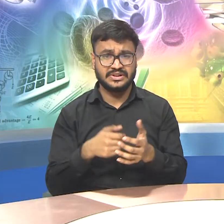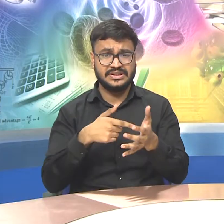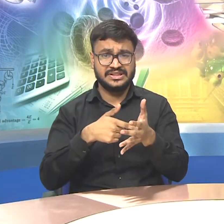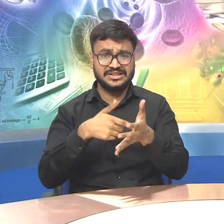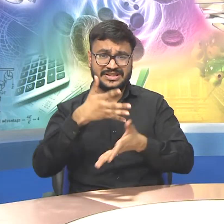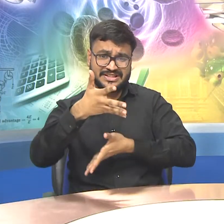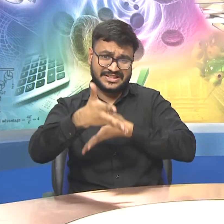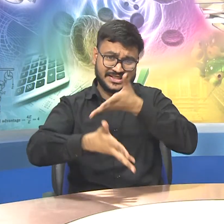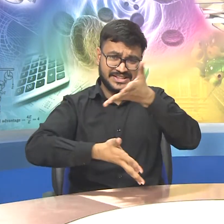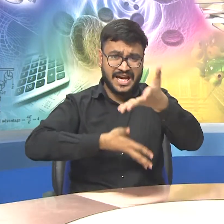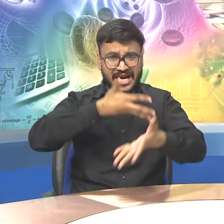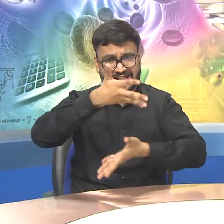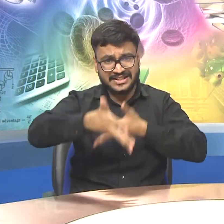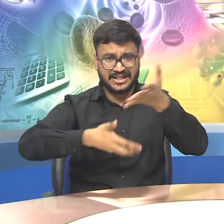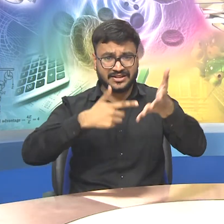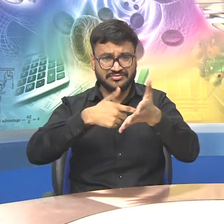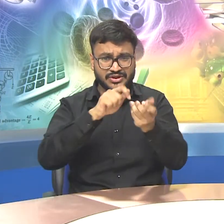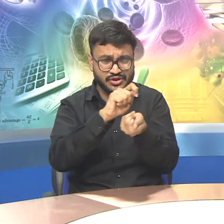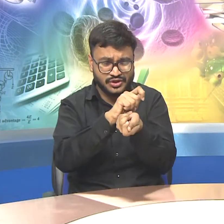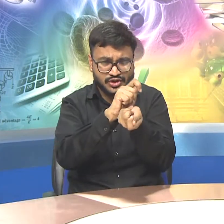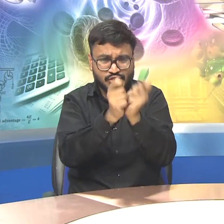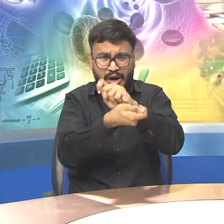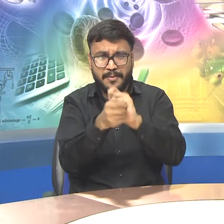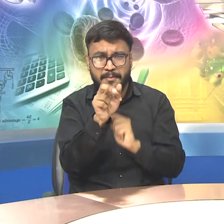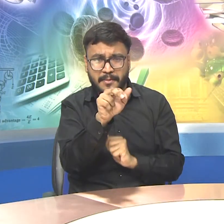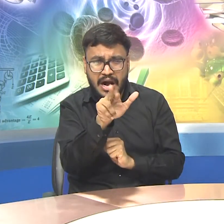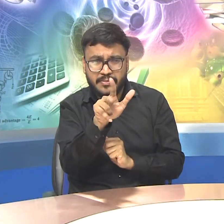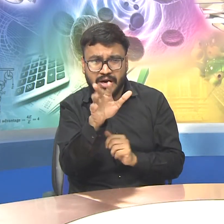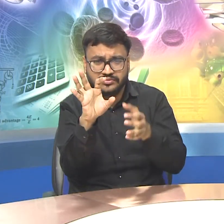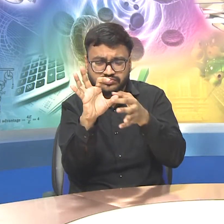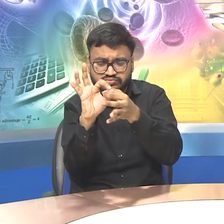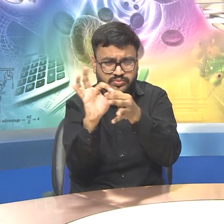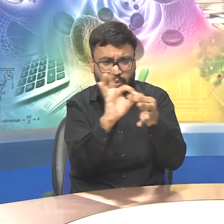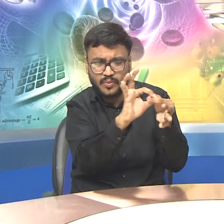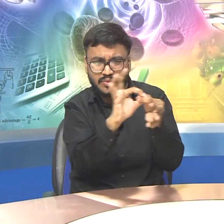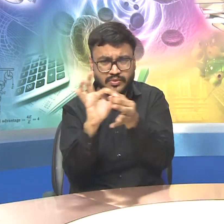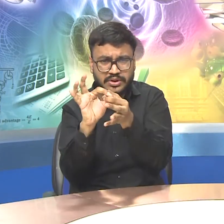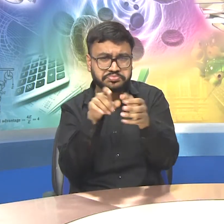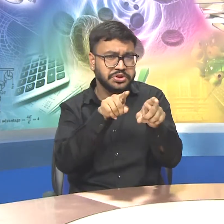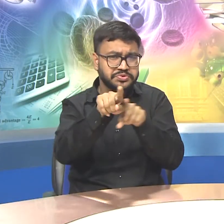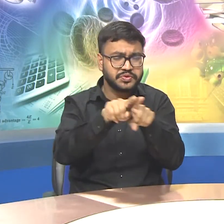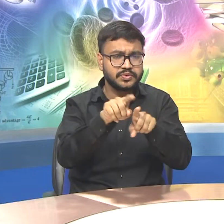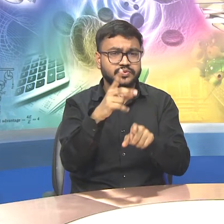Write two examples where repetition of a sign changes its meaning.